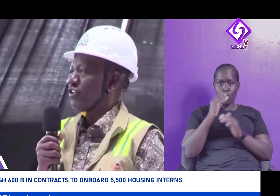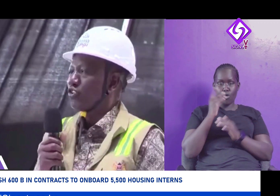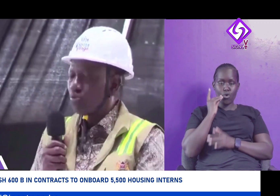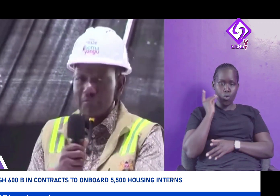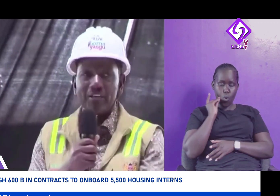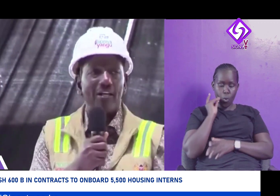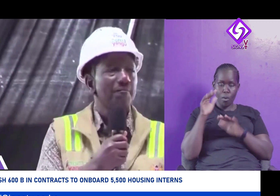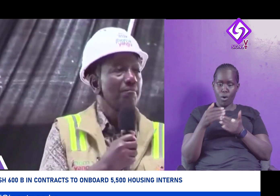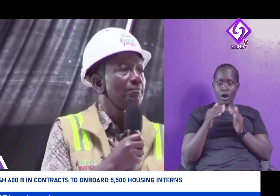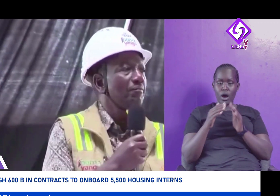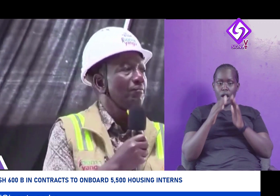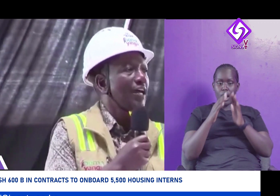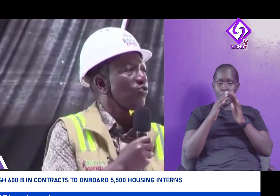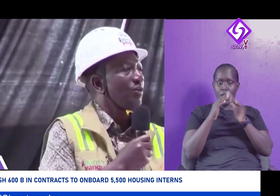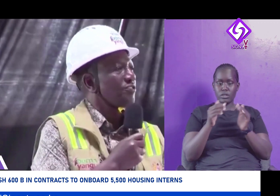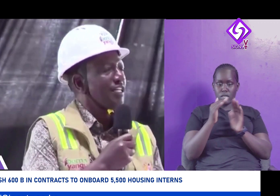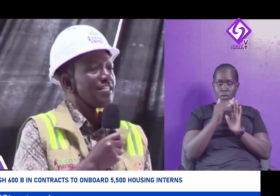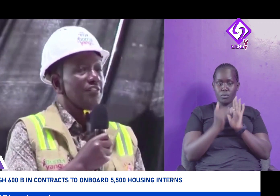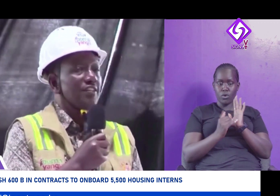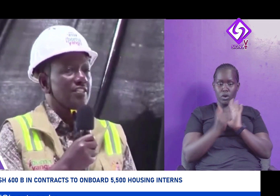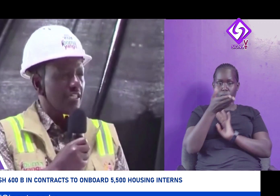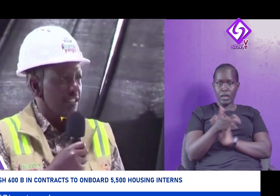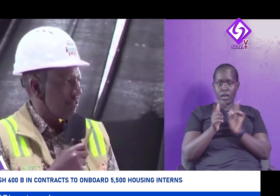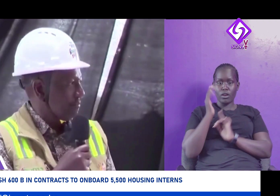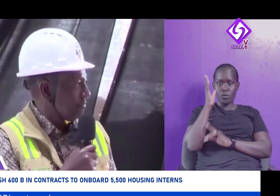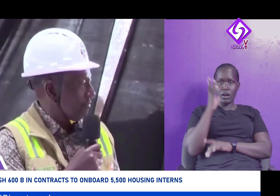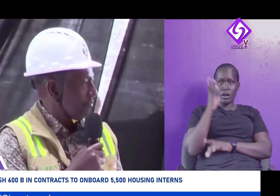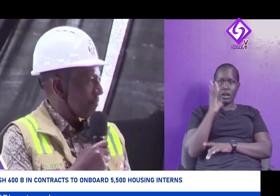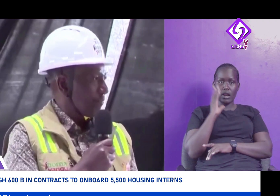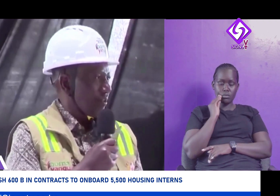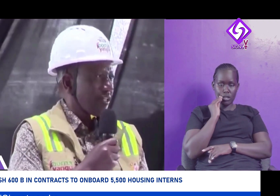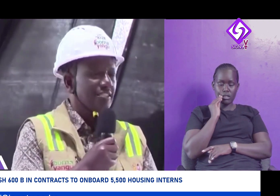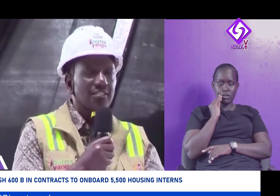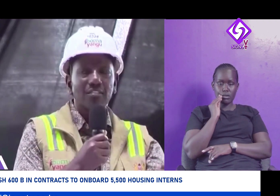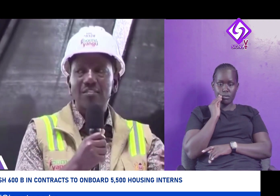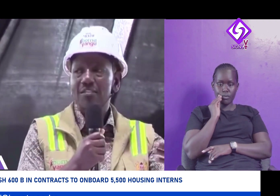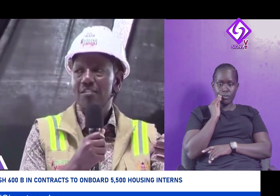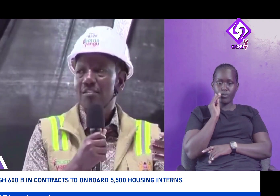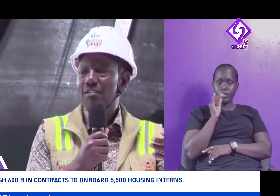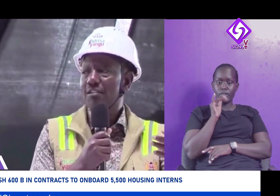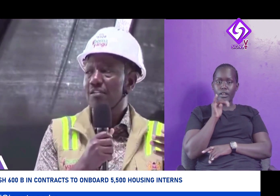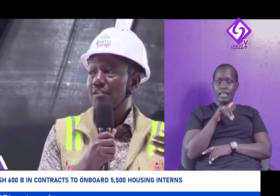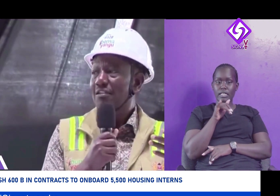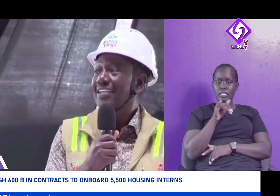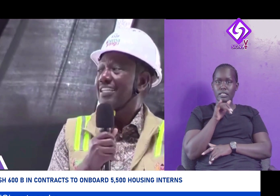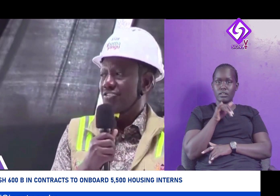you will be there and you will experience firsthand that Kenya is